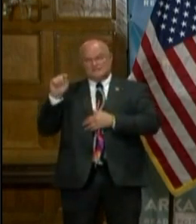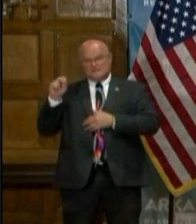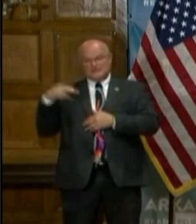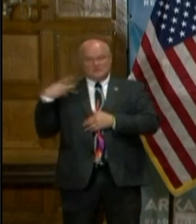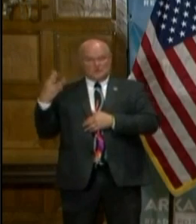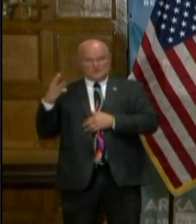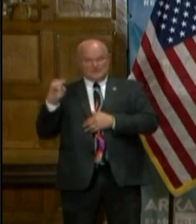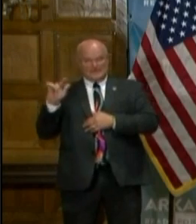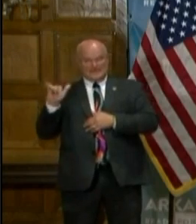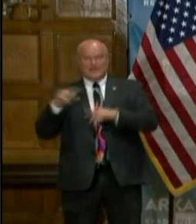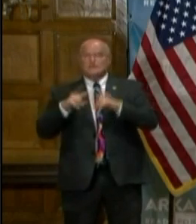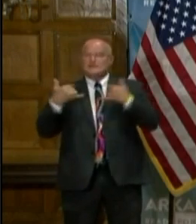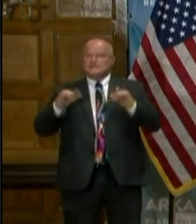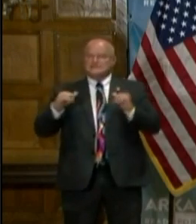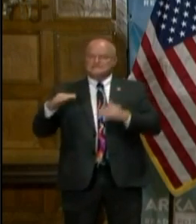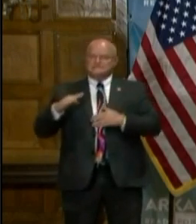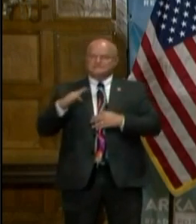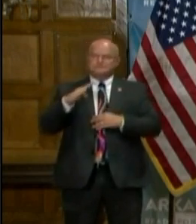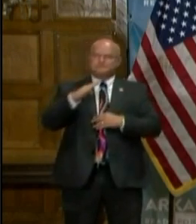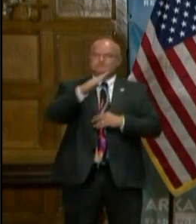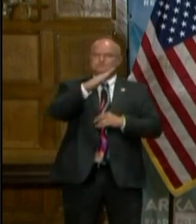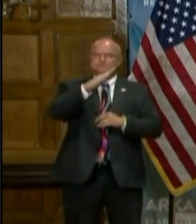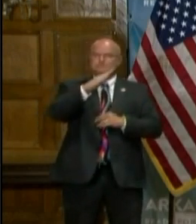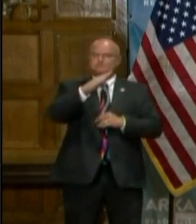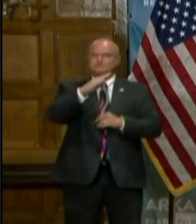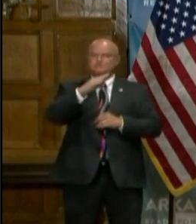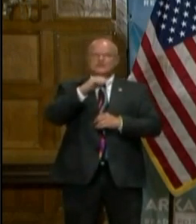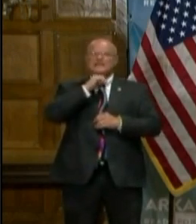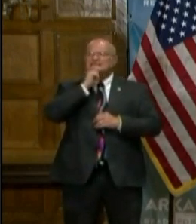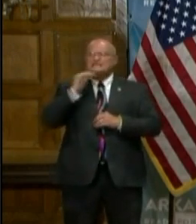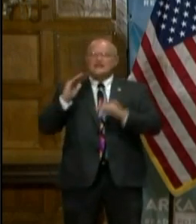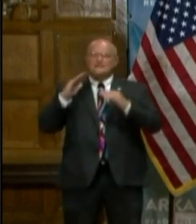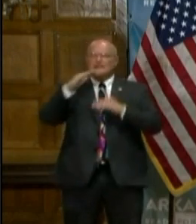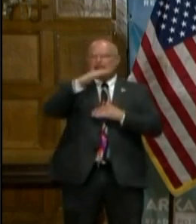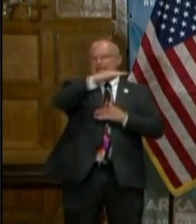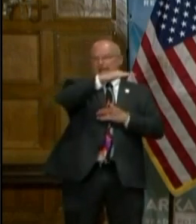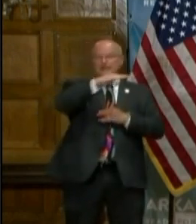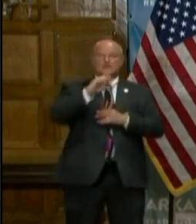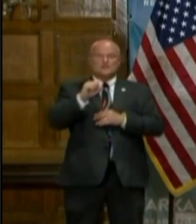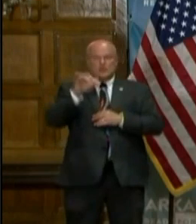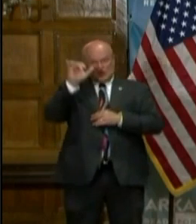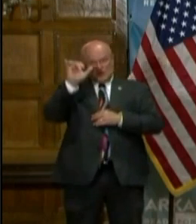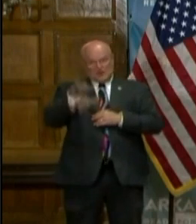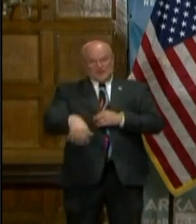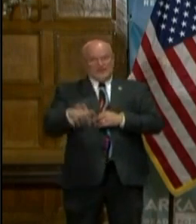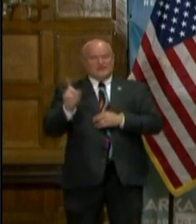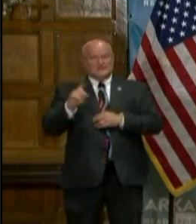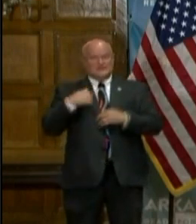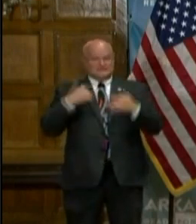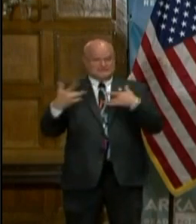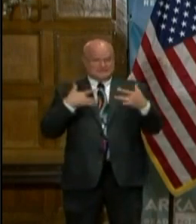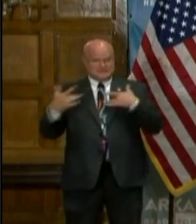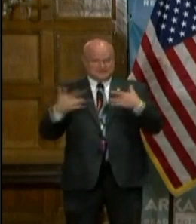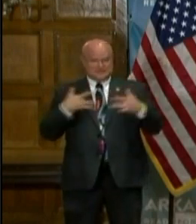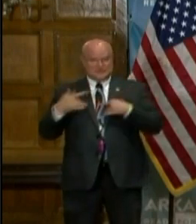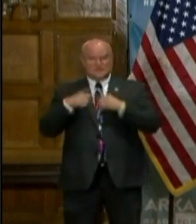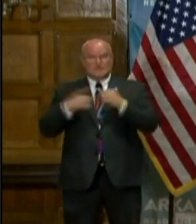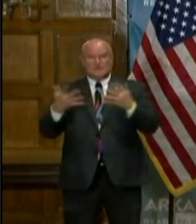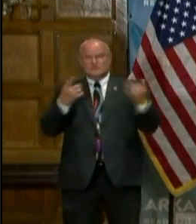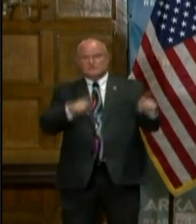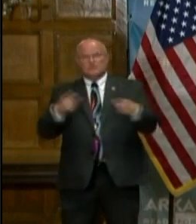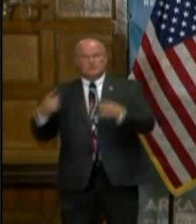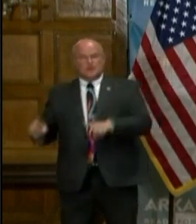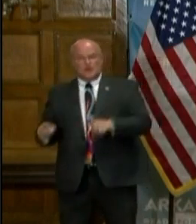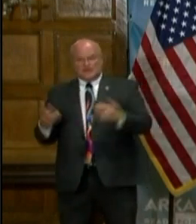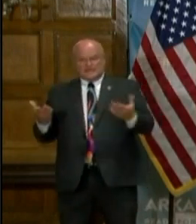at this point, but it's still going up. It's not flattening out. So that's where I'm concerned about what's going